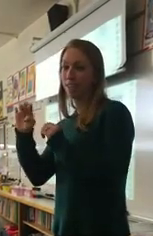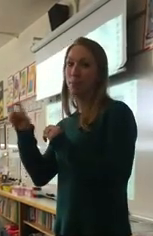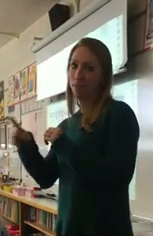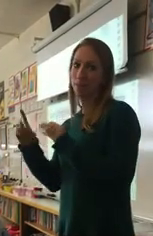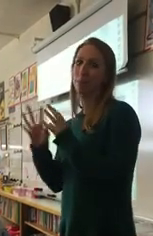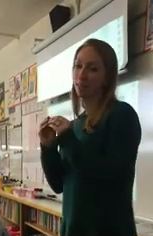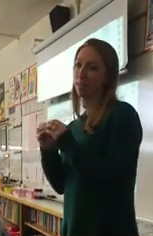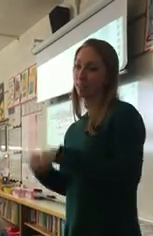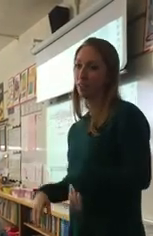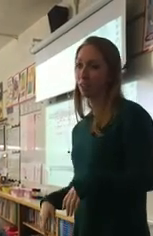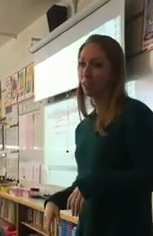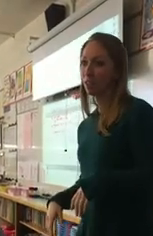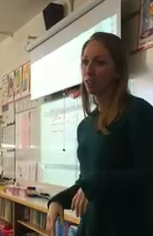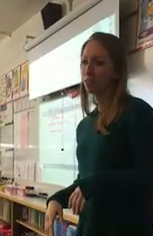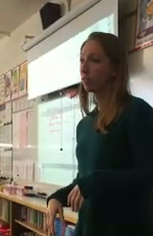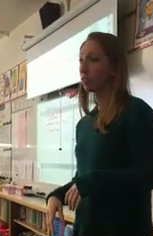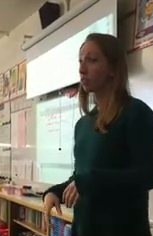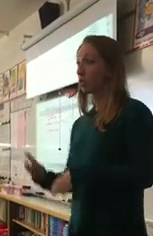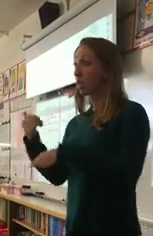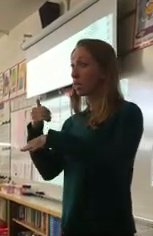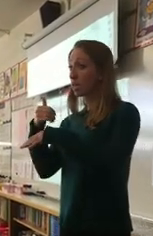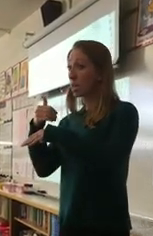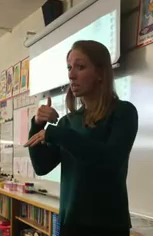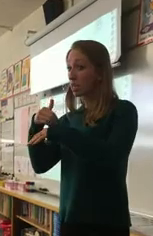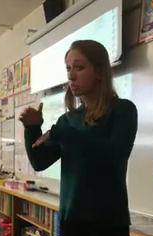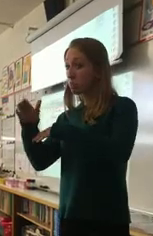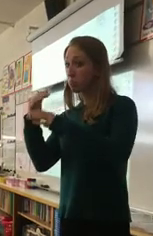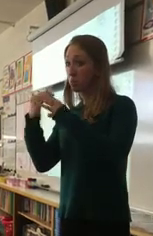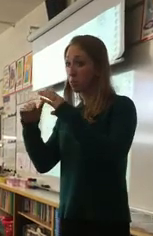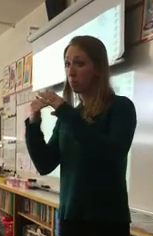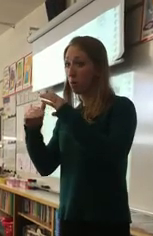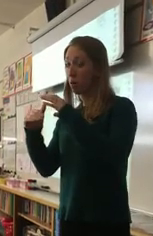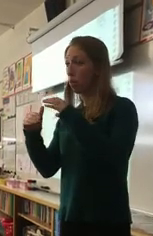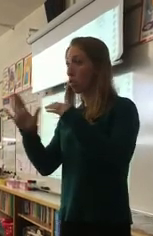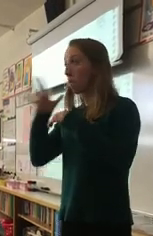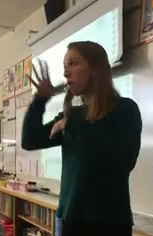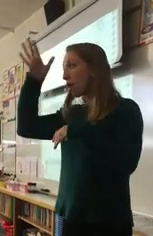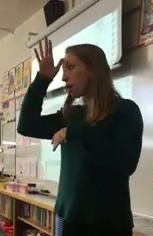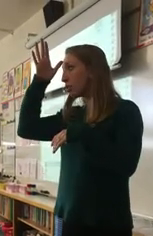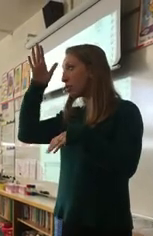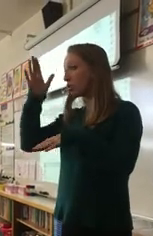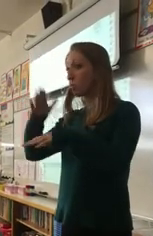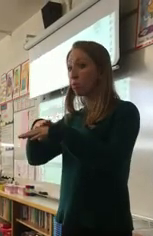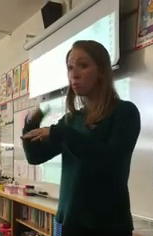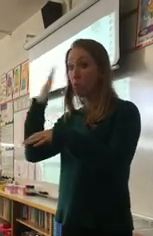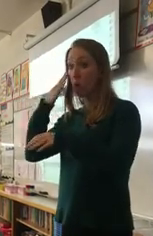Okay? So I sent an email to your parents, but just so you know also, if your parents usually expect you to come